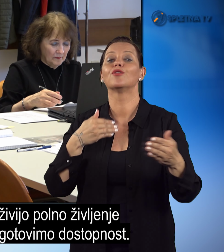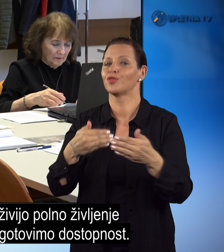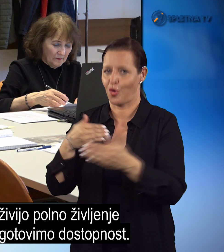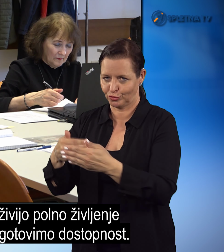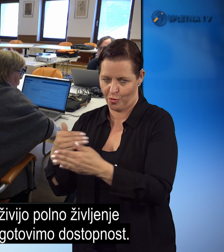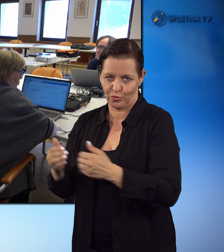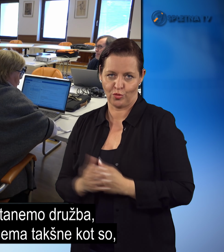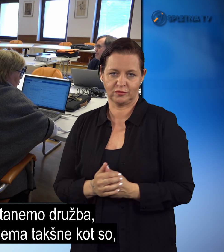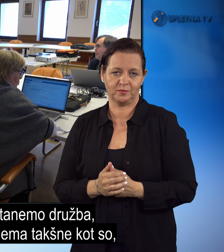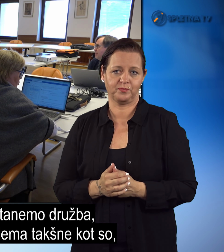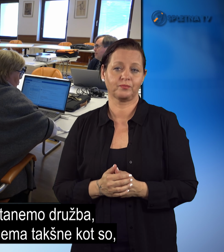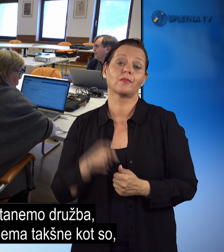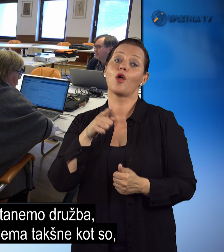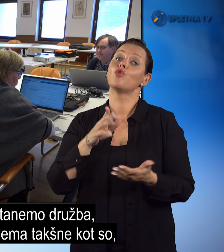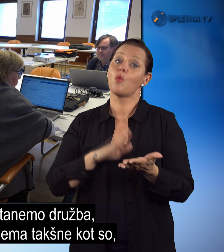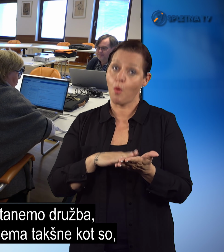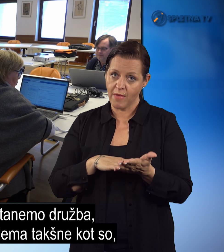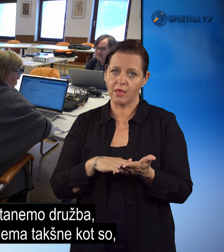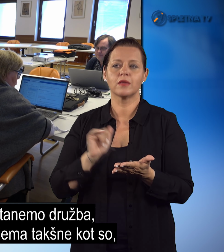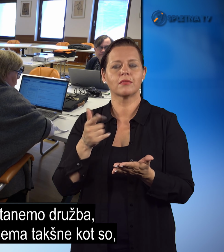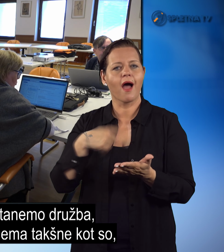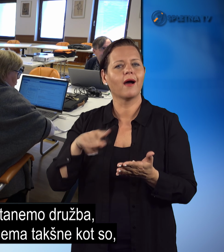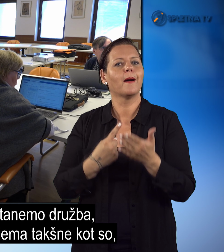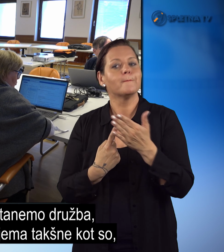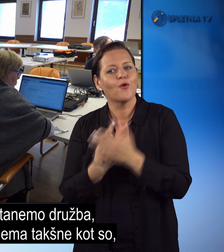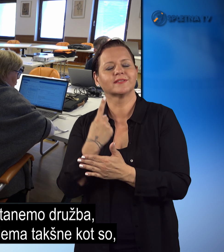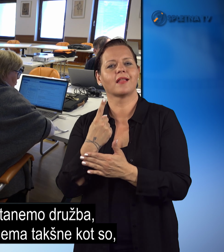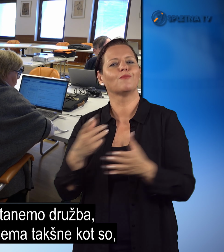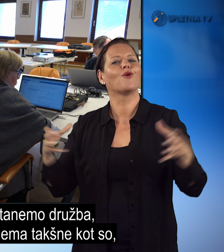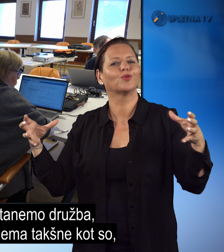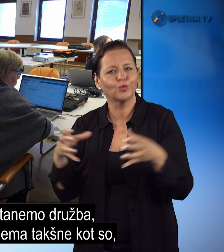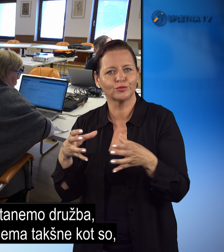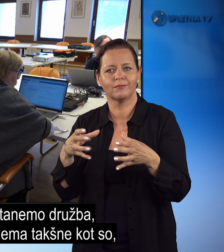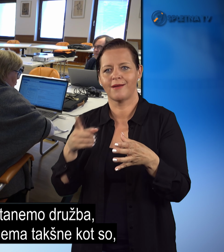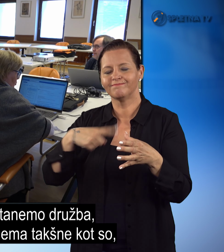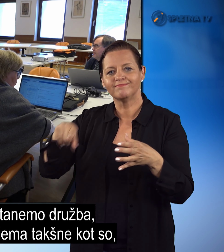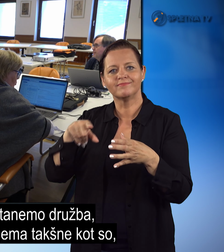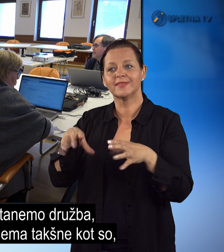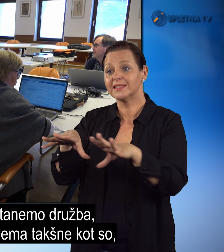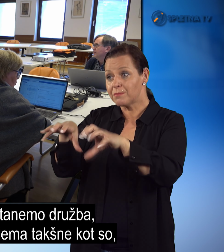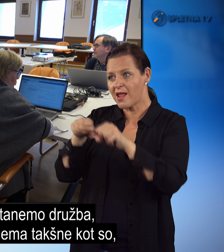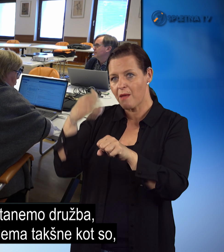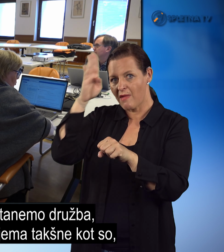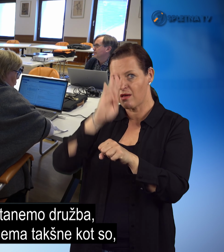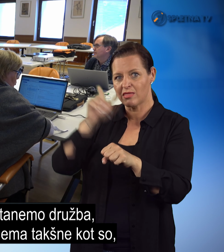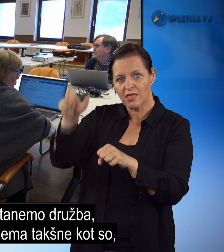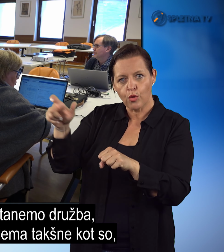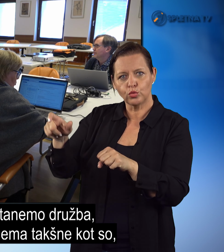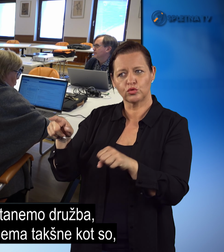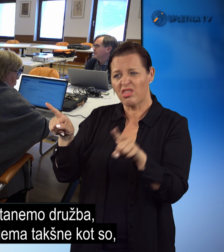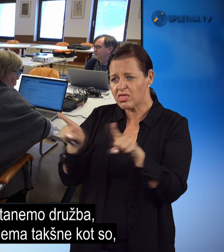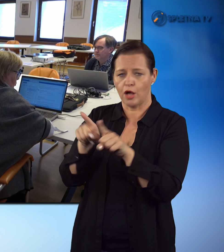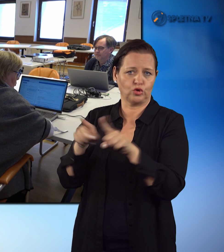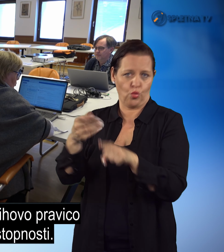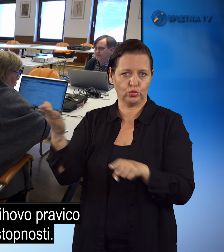to do so, to have a society that is embracing their right to be able to